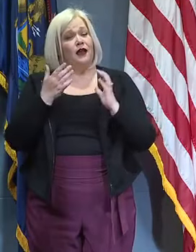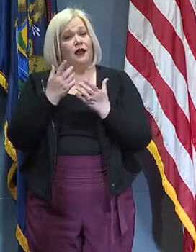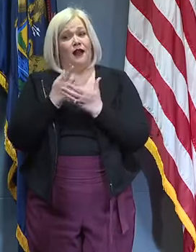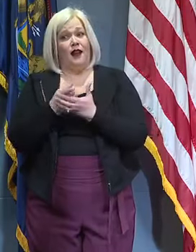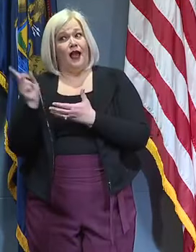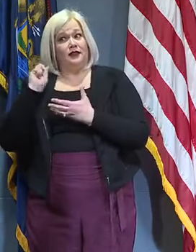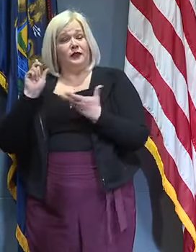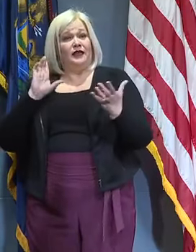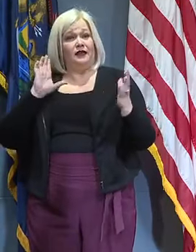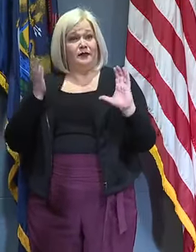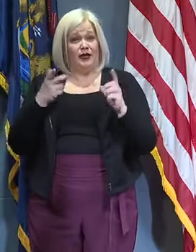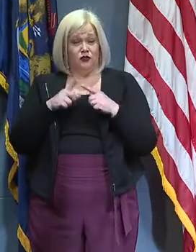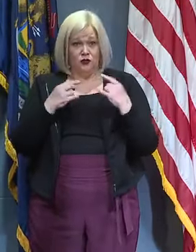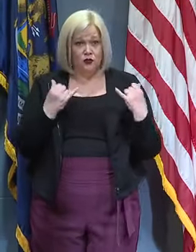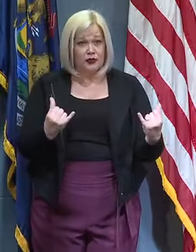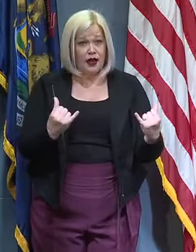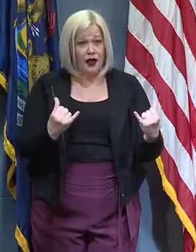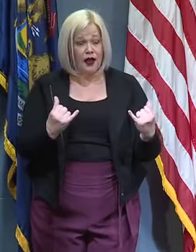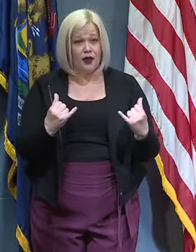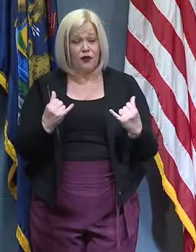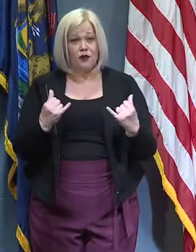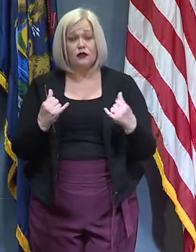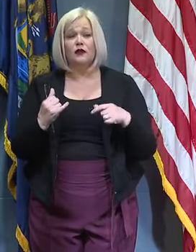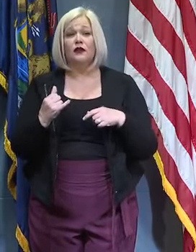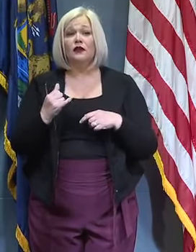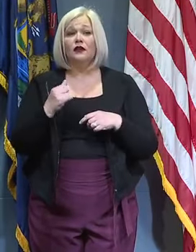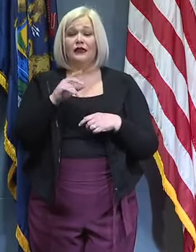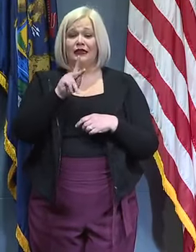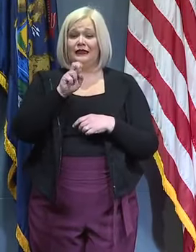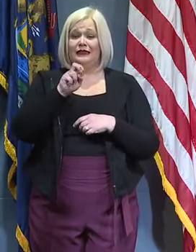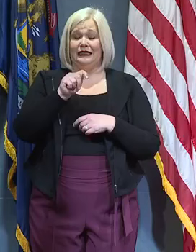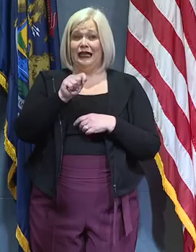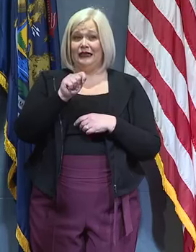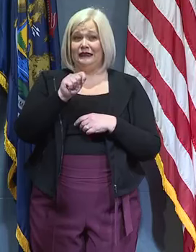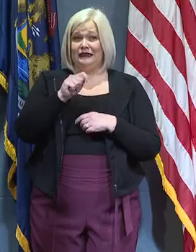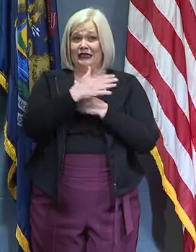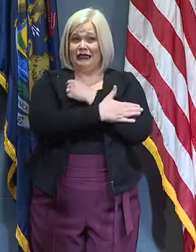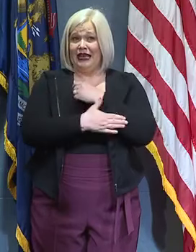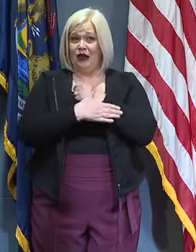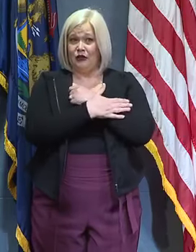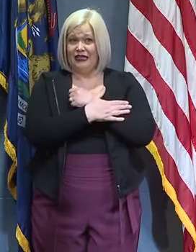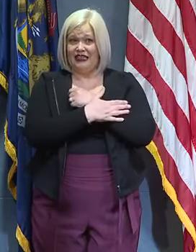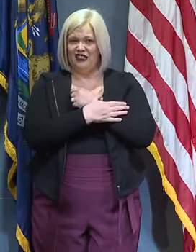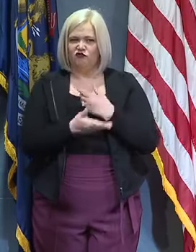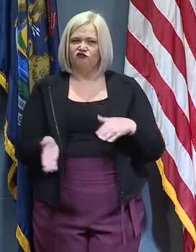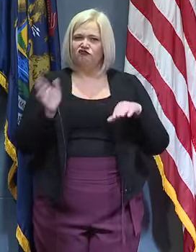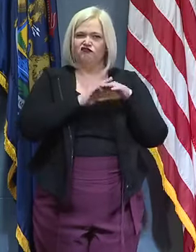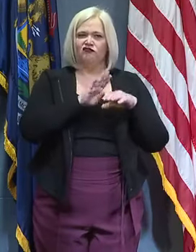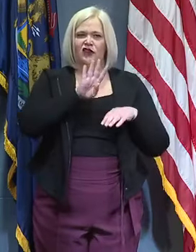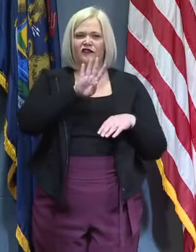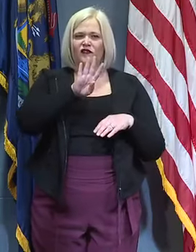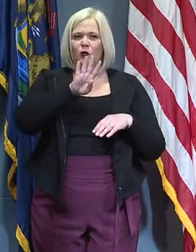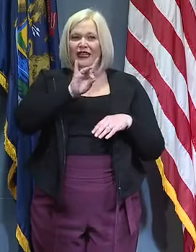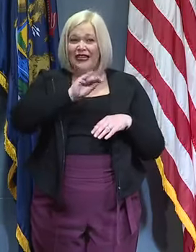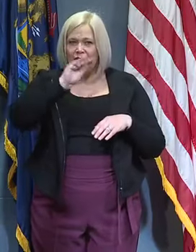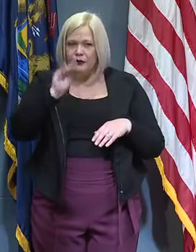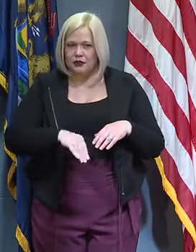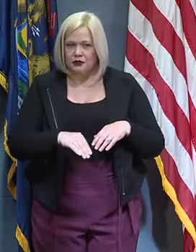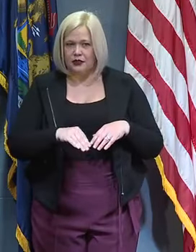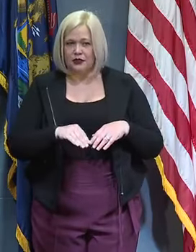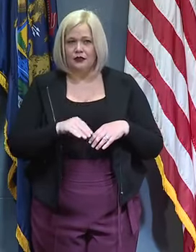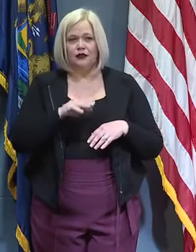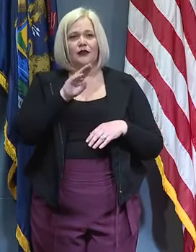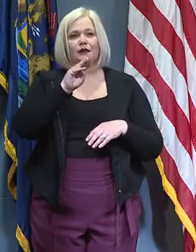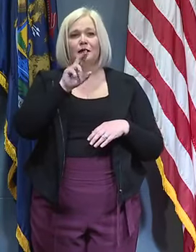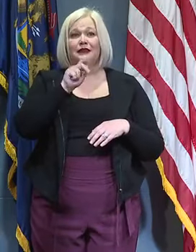we had a 48% rise in cases in Kent County, 41% in Muskegon County, and 23%